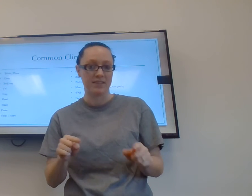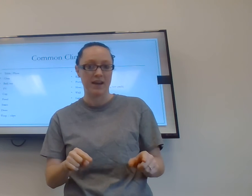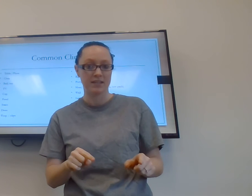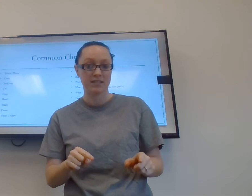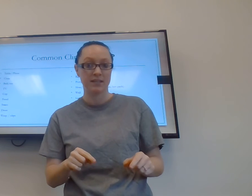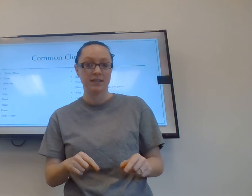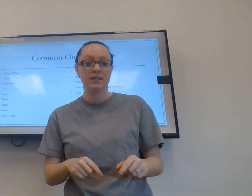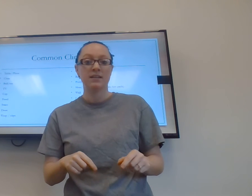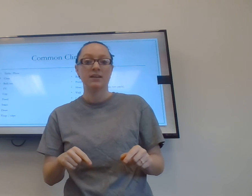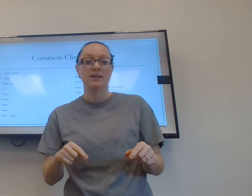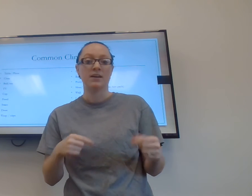that.